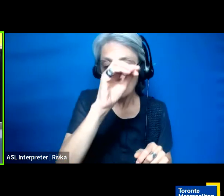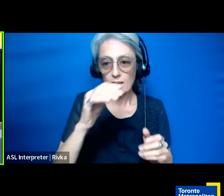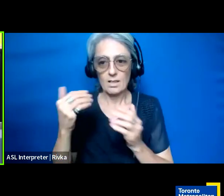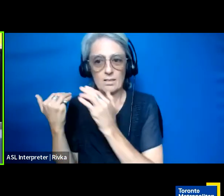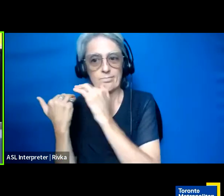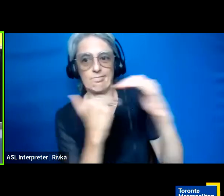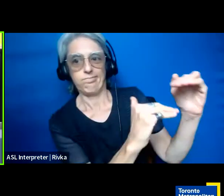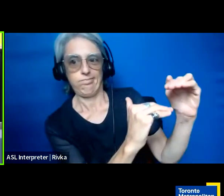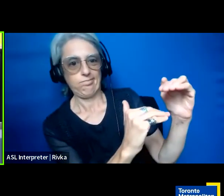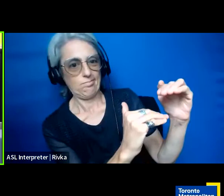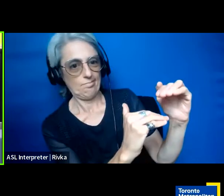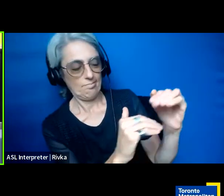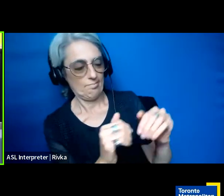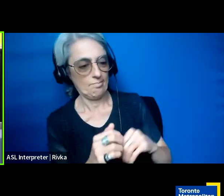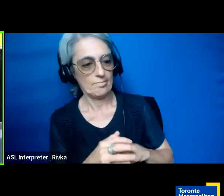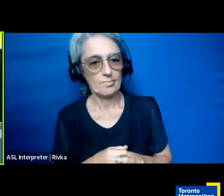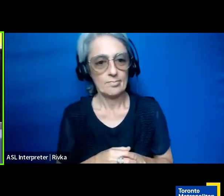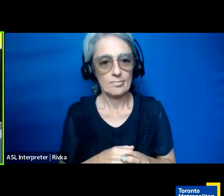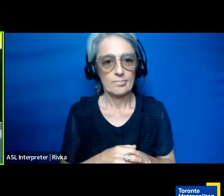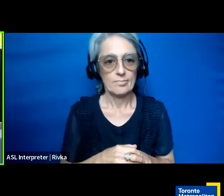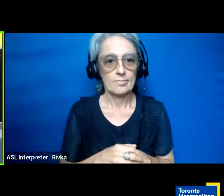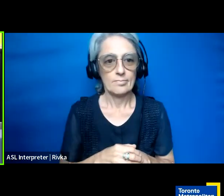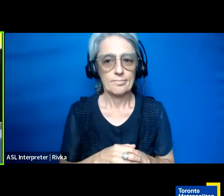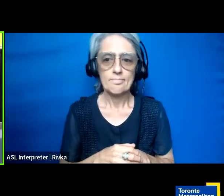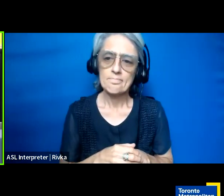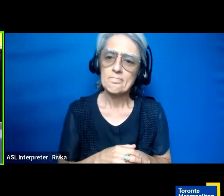That's we exist.